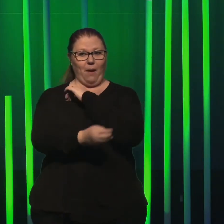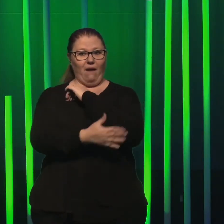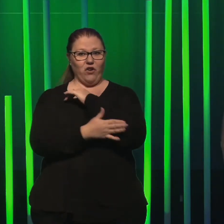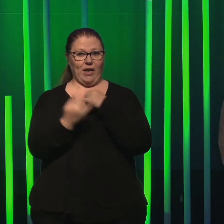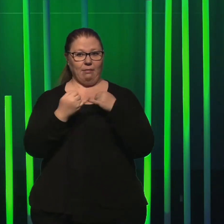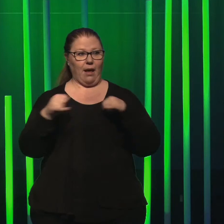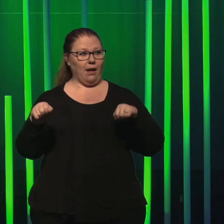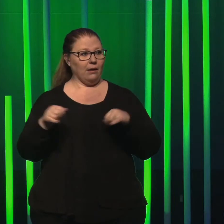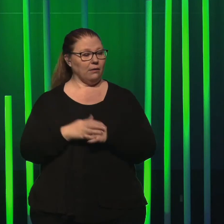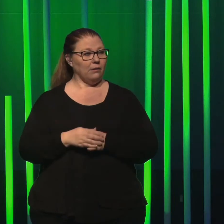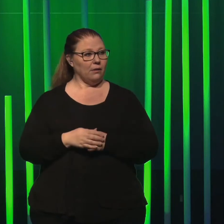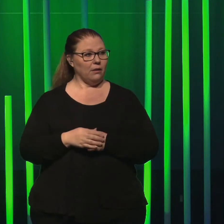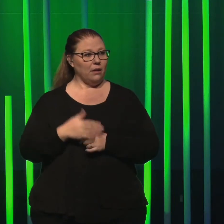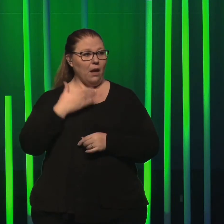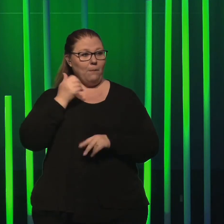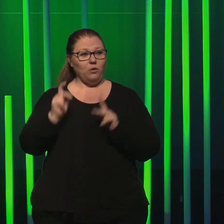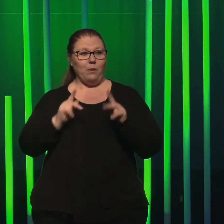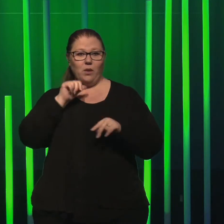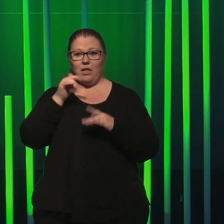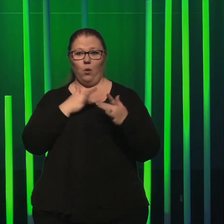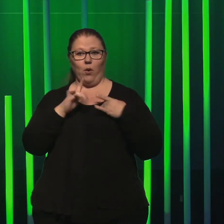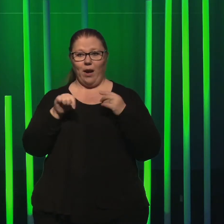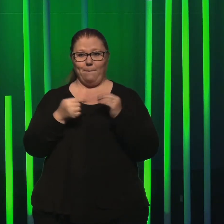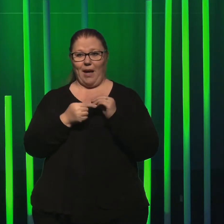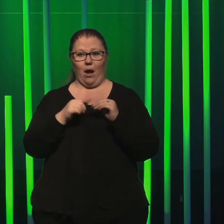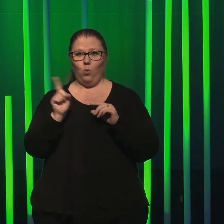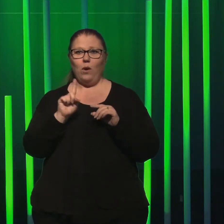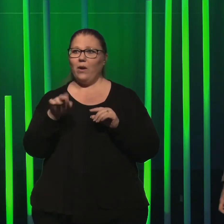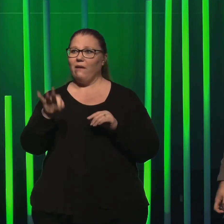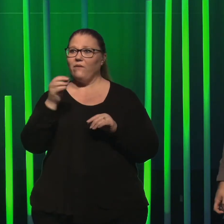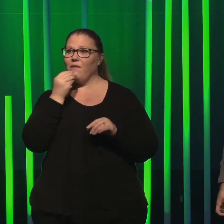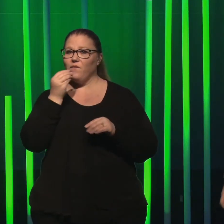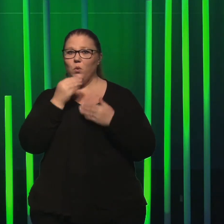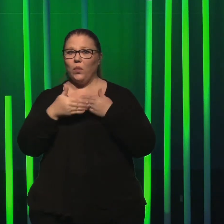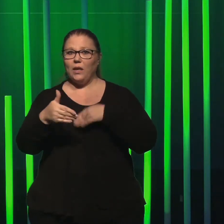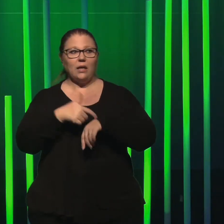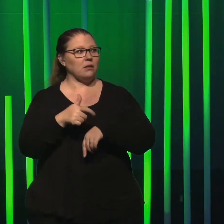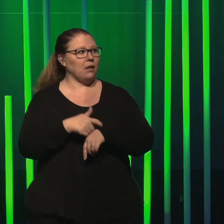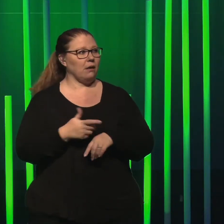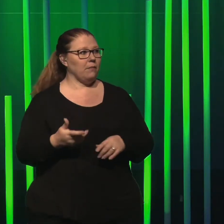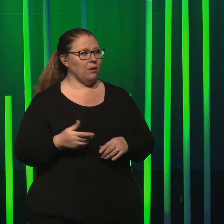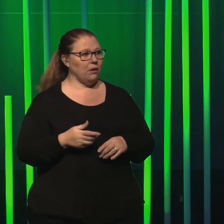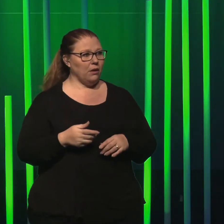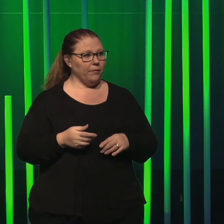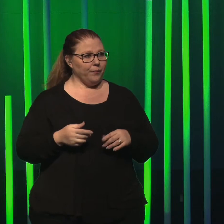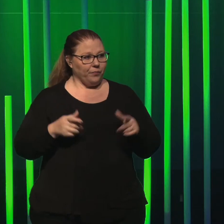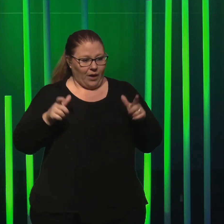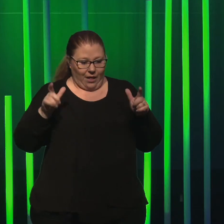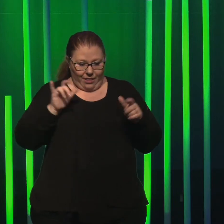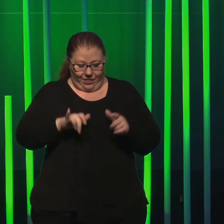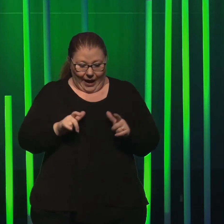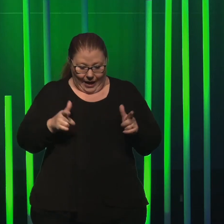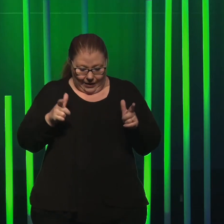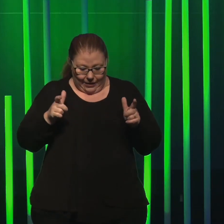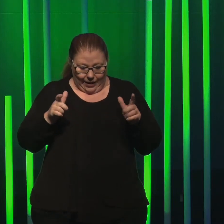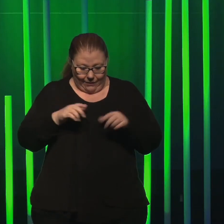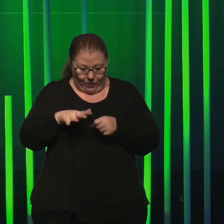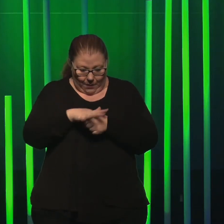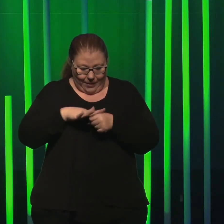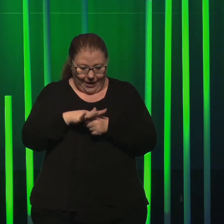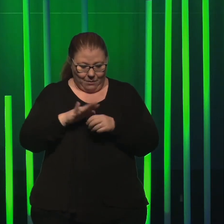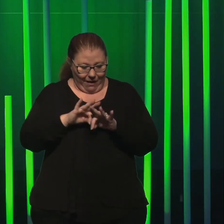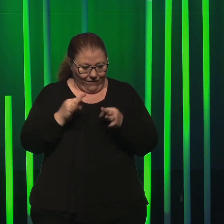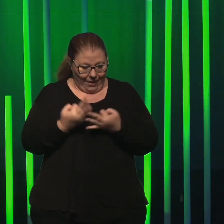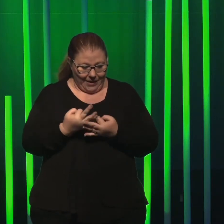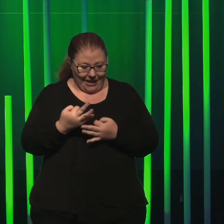of us in the room aren't worried about where our next meal comes from. Most of us in the room aren't worried about, is the little postage stamp space where my family is staying, is it going